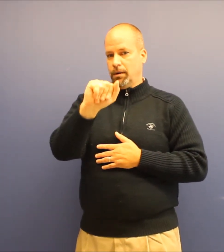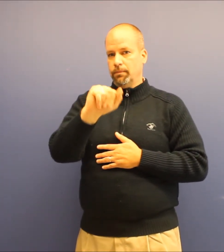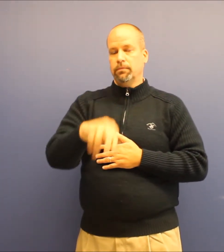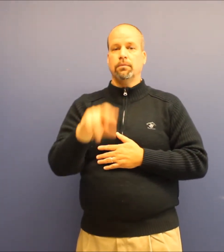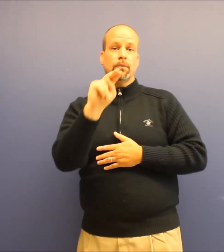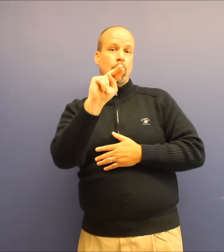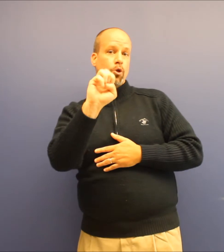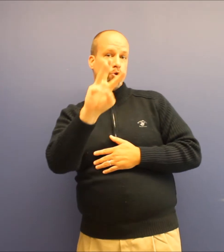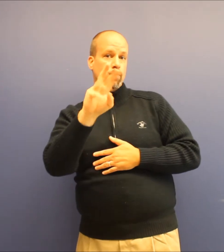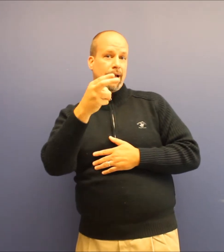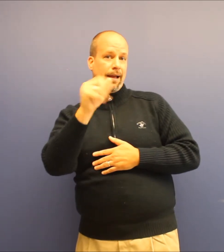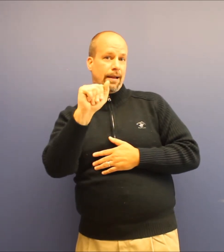New Hampshire,